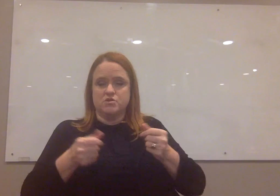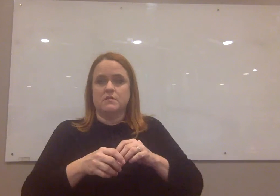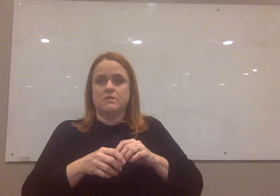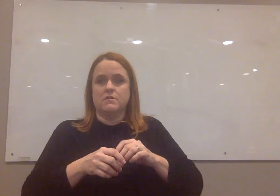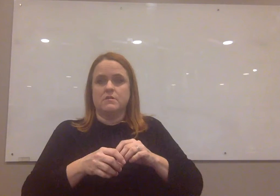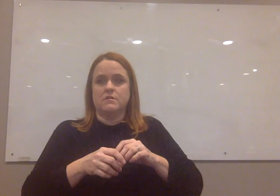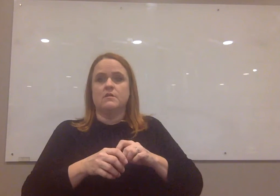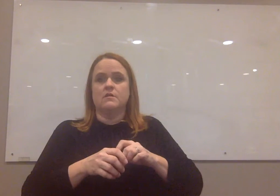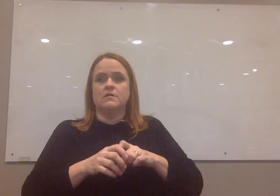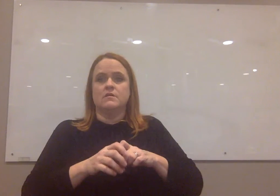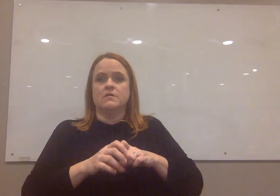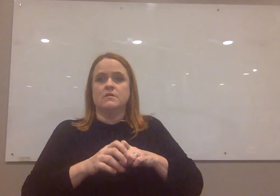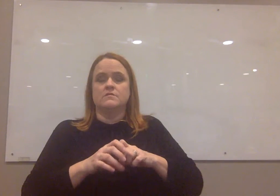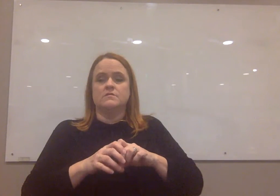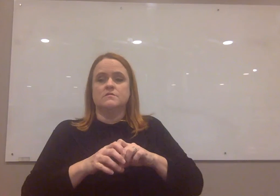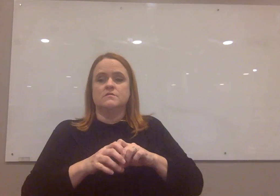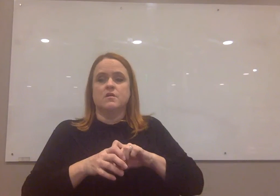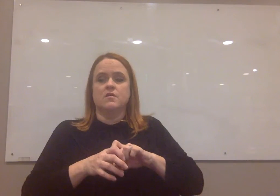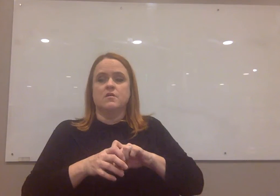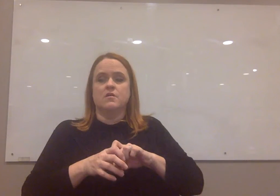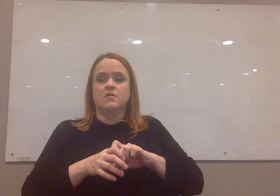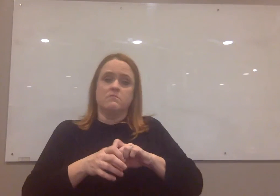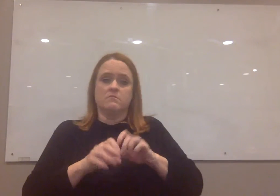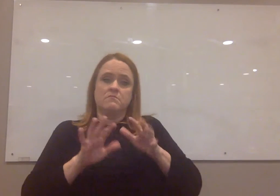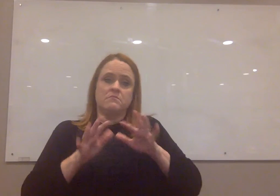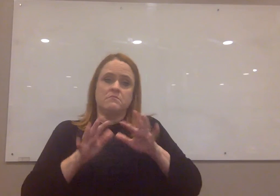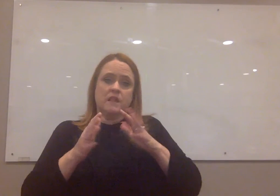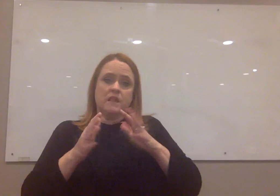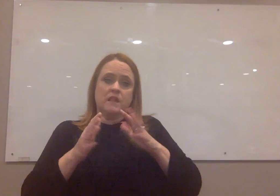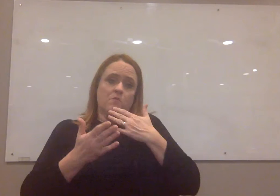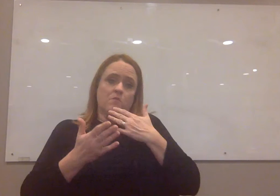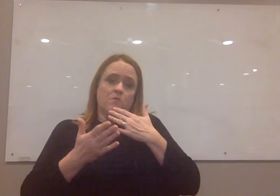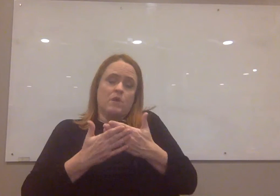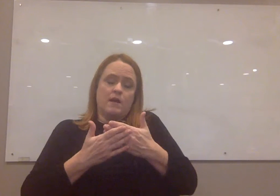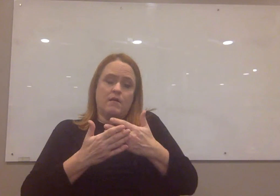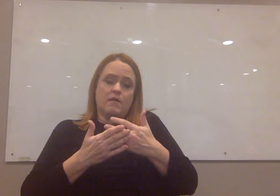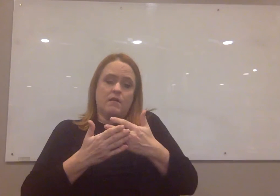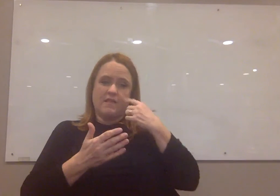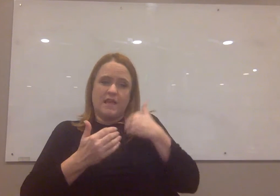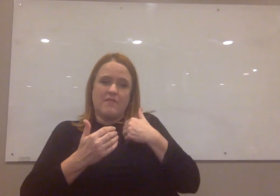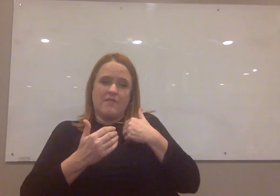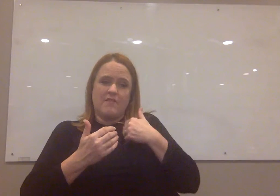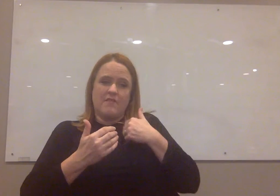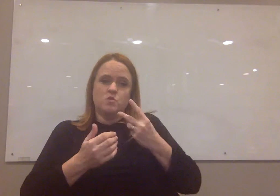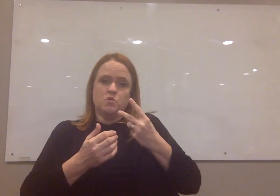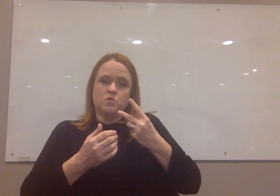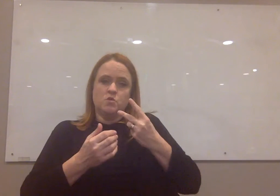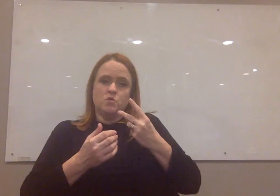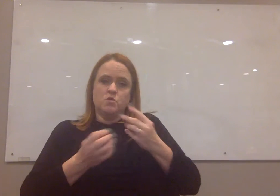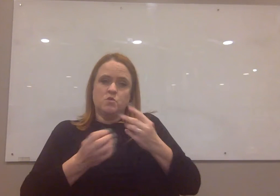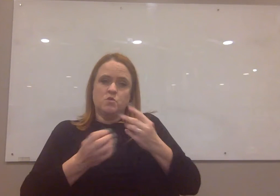So that's gone pretty well, but we still have like I think two more lessons we want to do.